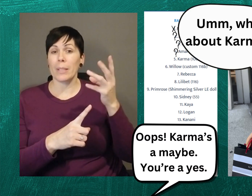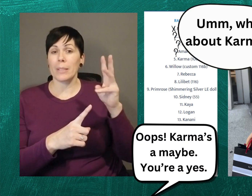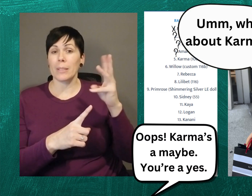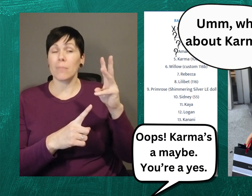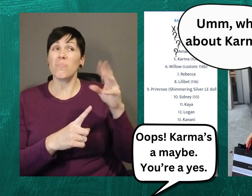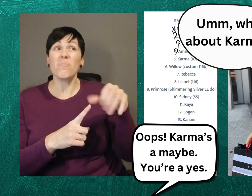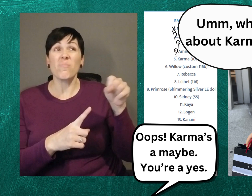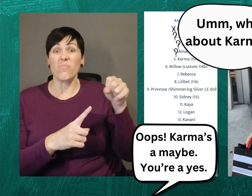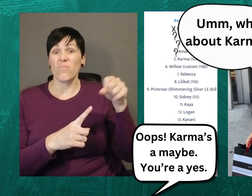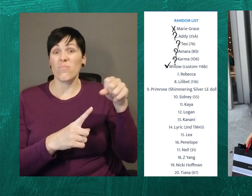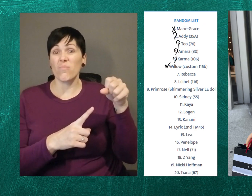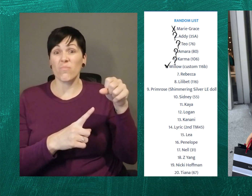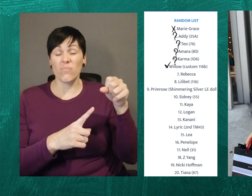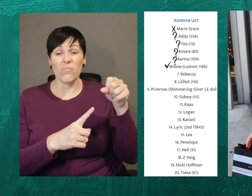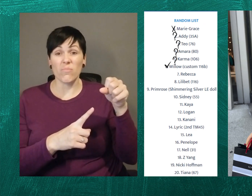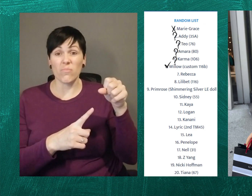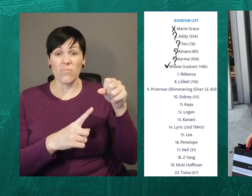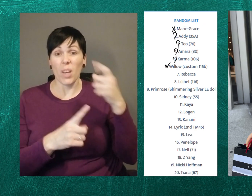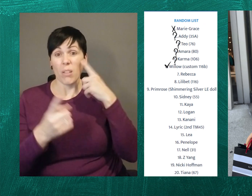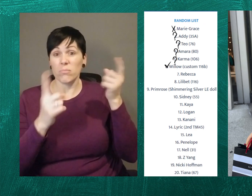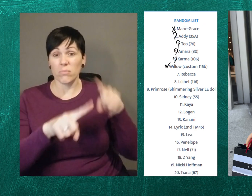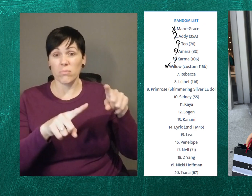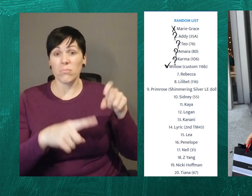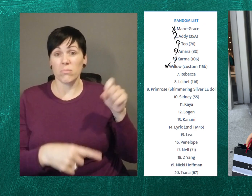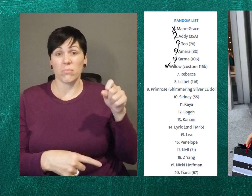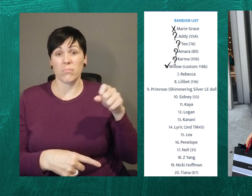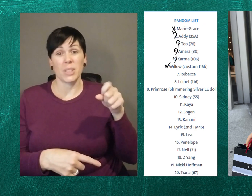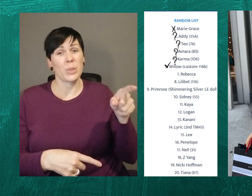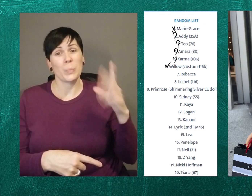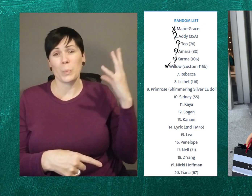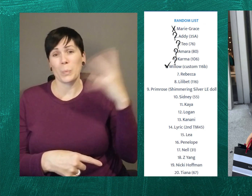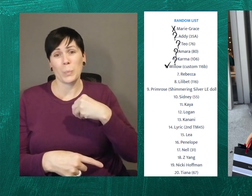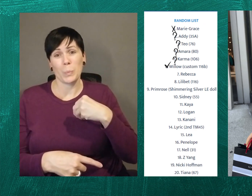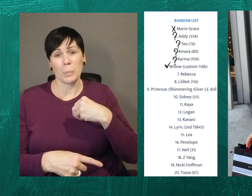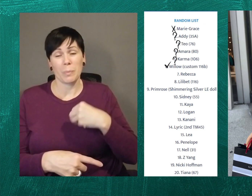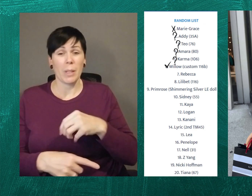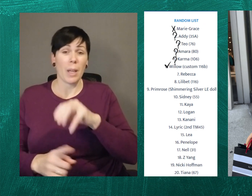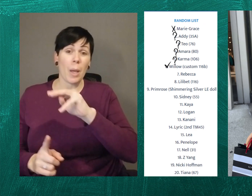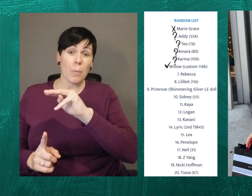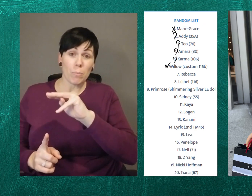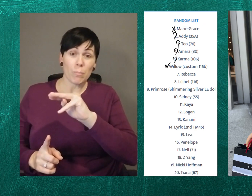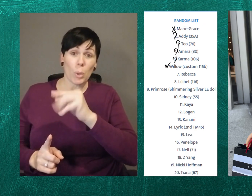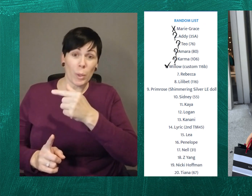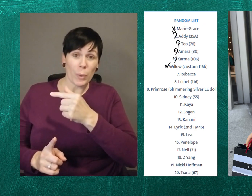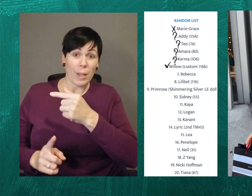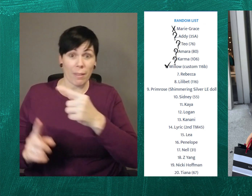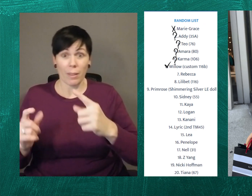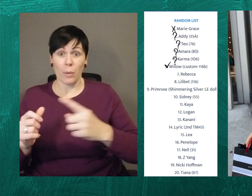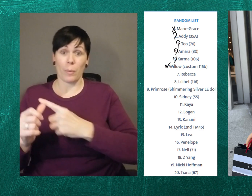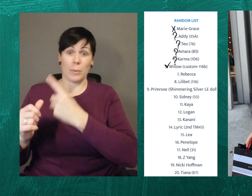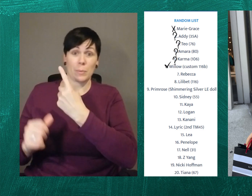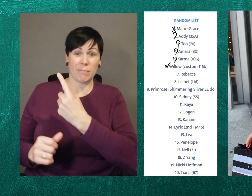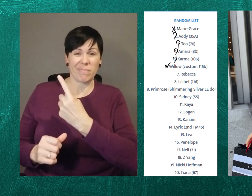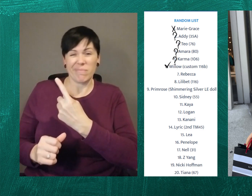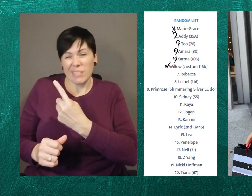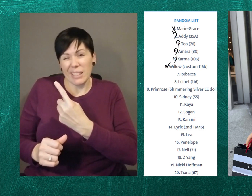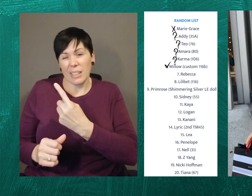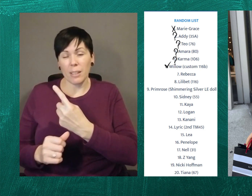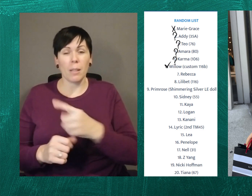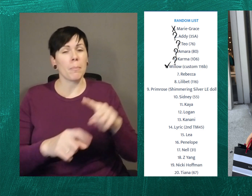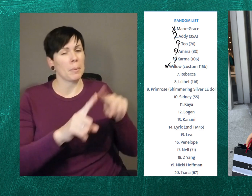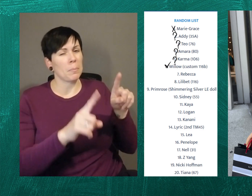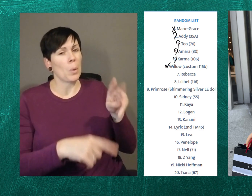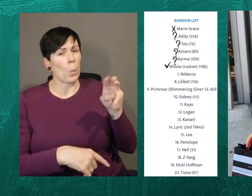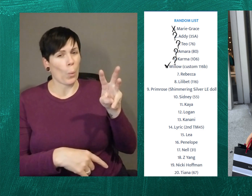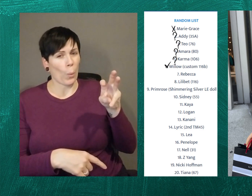top 20. Yeah, she's so pretty. Again, see Marie Grace. Willow's is a Marie Grace mold that